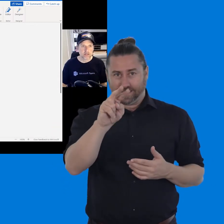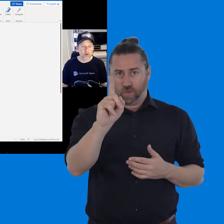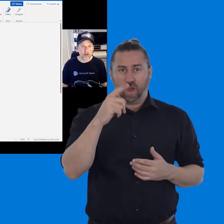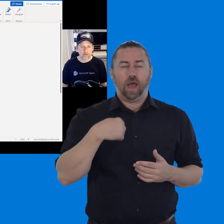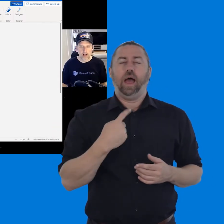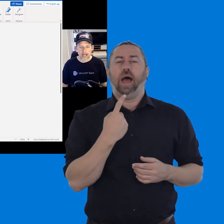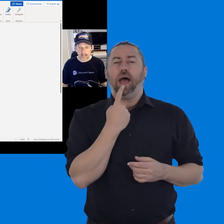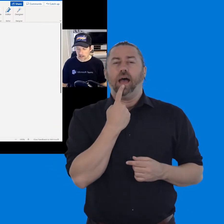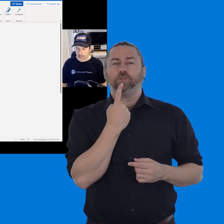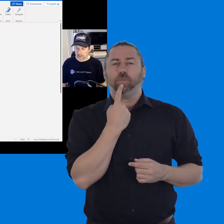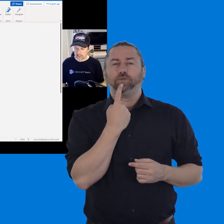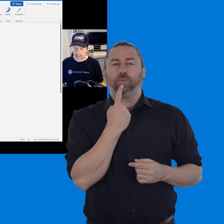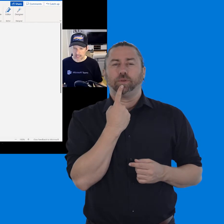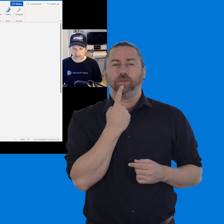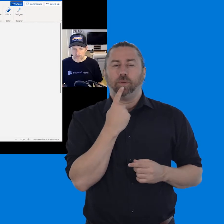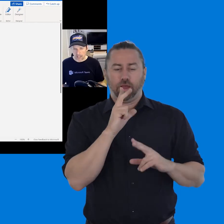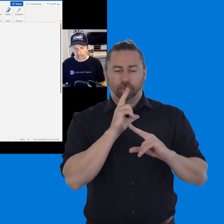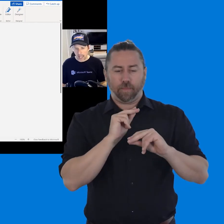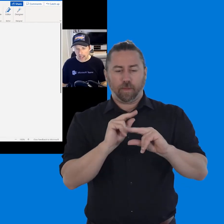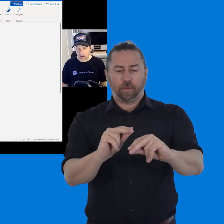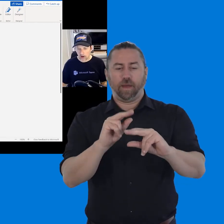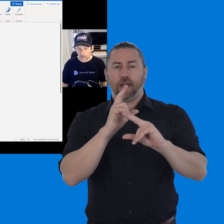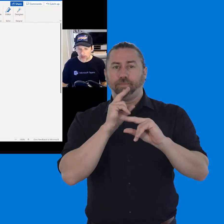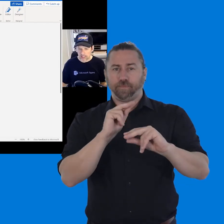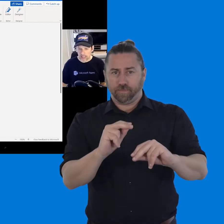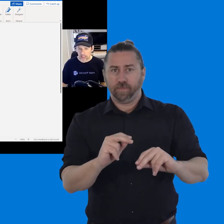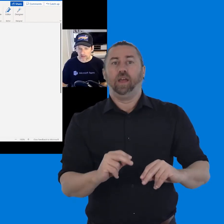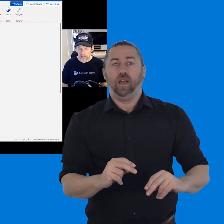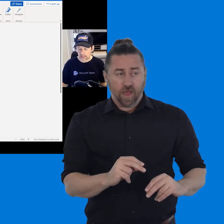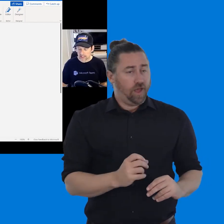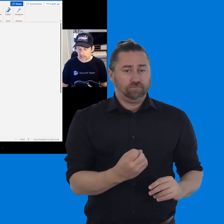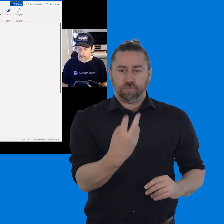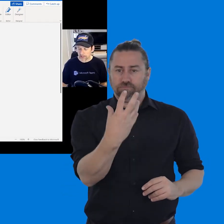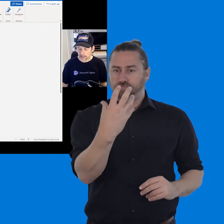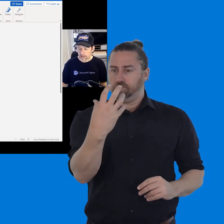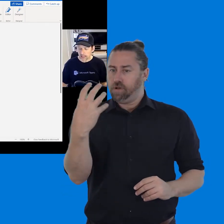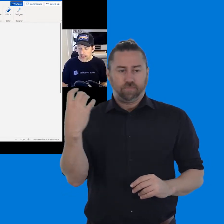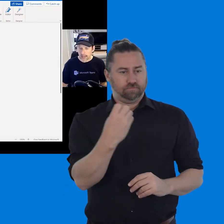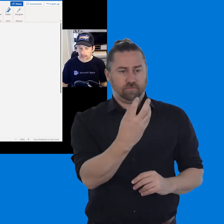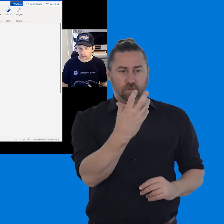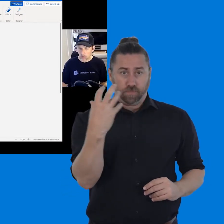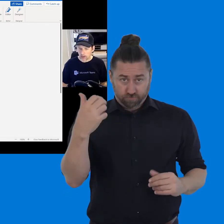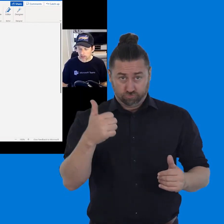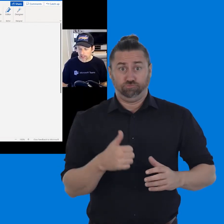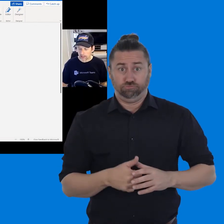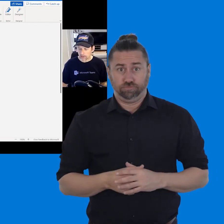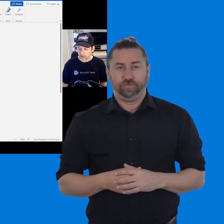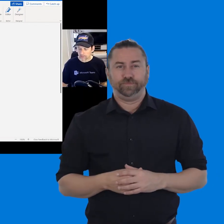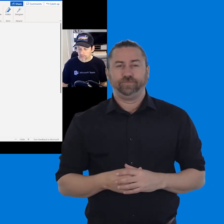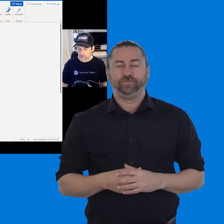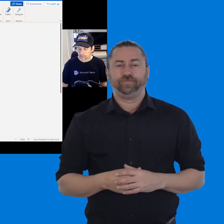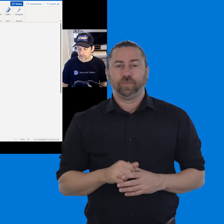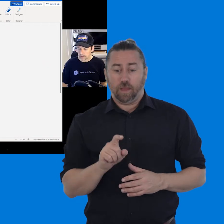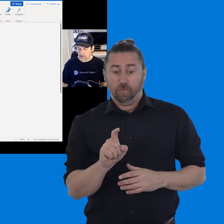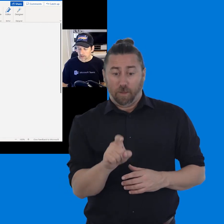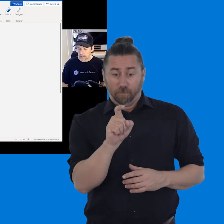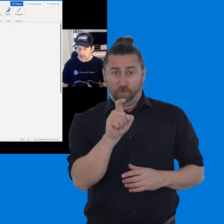can see what I write as I dictate. And I'm going to hit the Dictate button, and away we go.